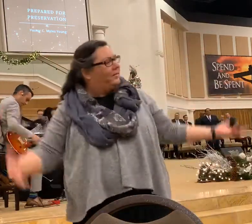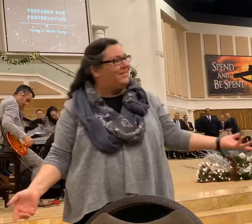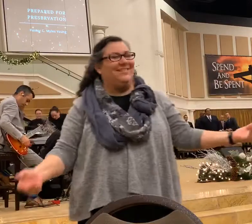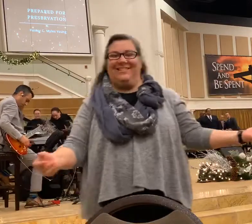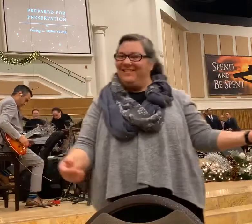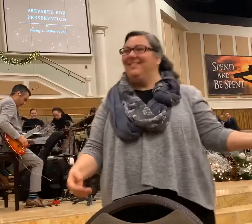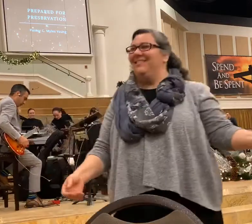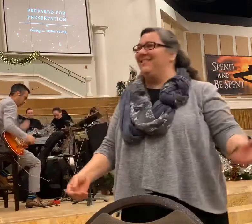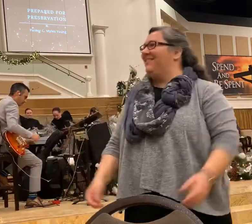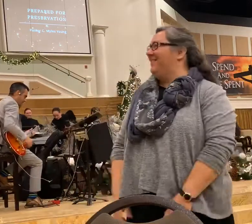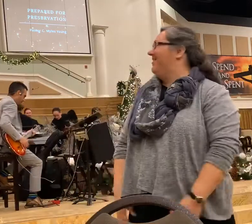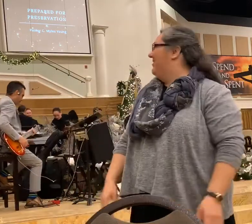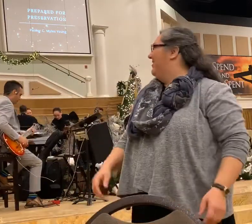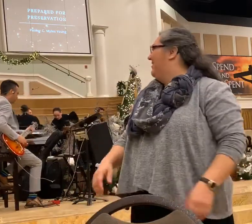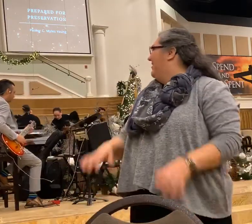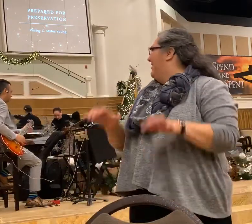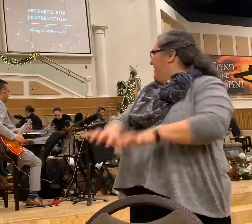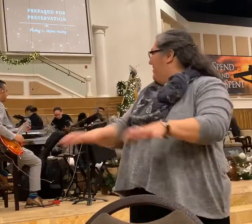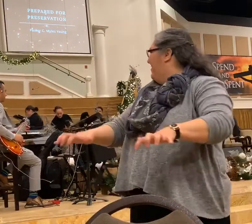A-flat.